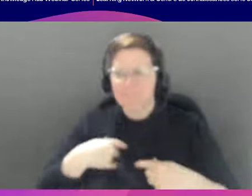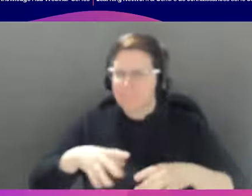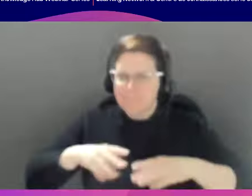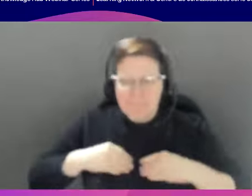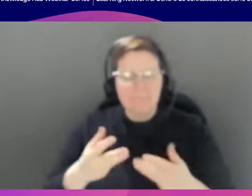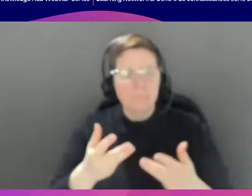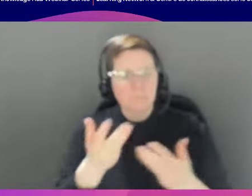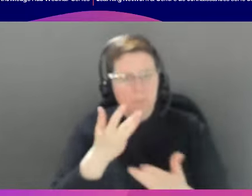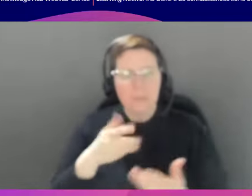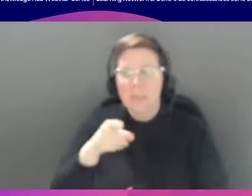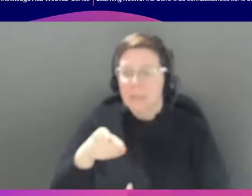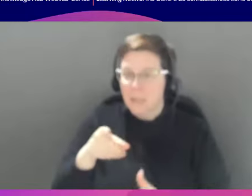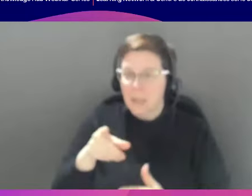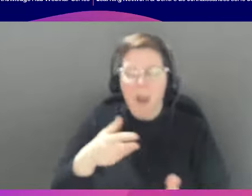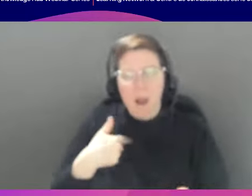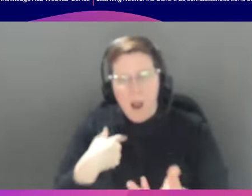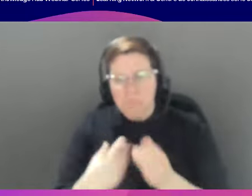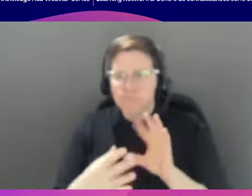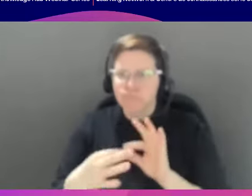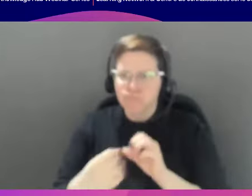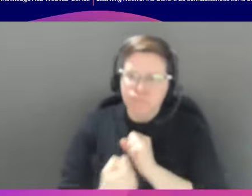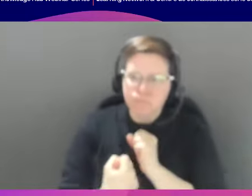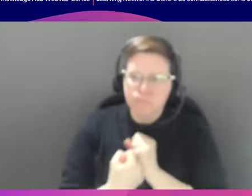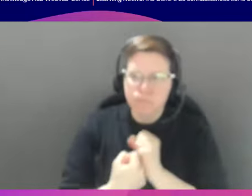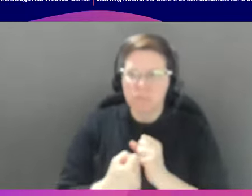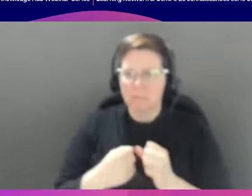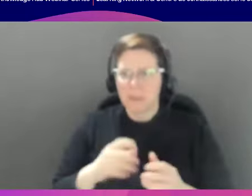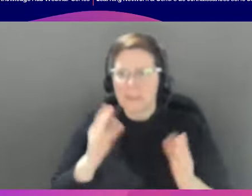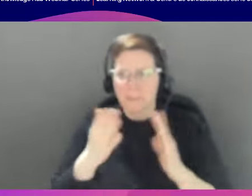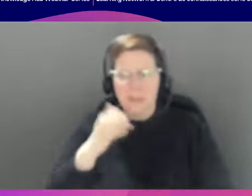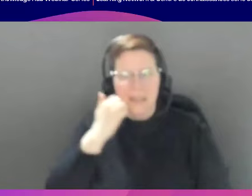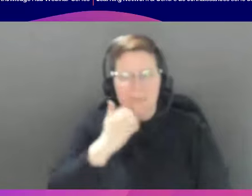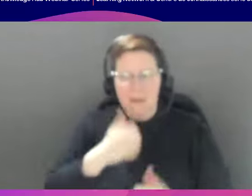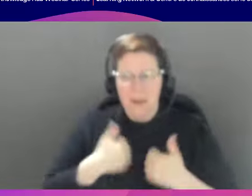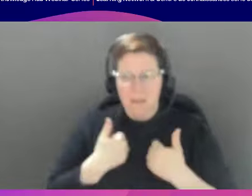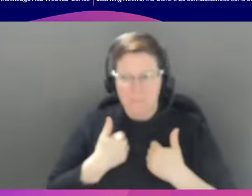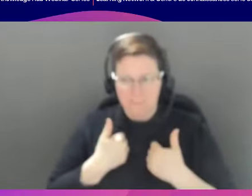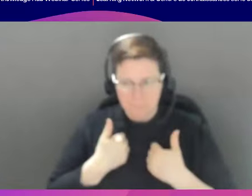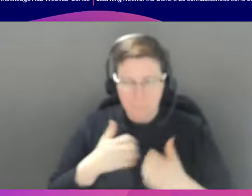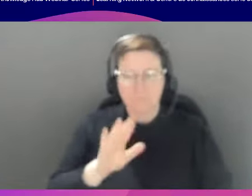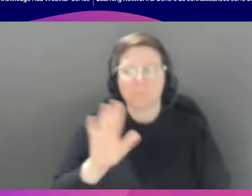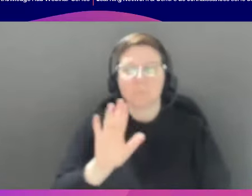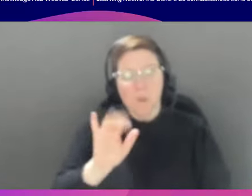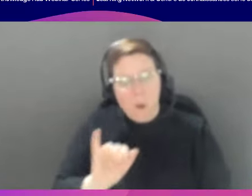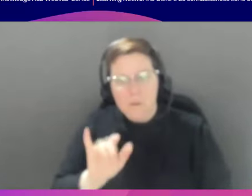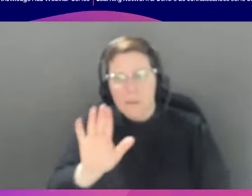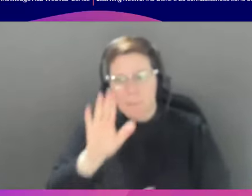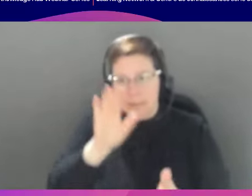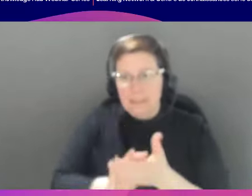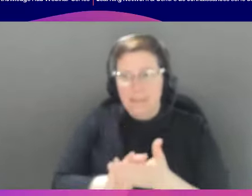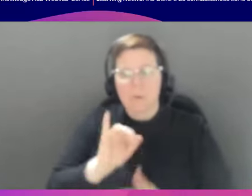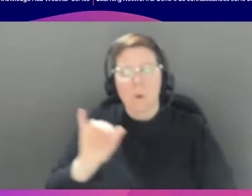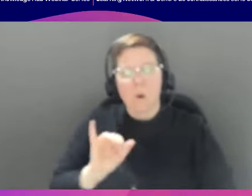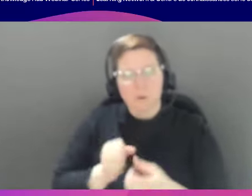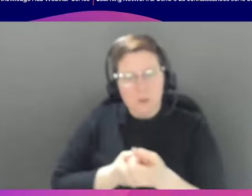incels that they can receive in these online forums as compared to everyday life. Further, their beliefs are often reinforced by one